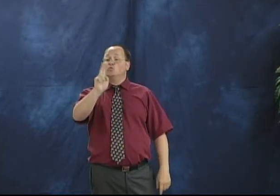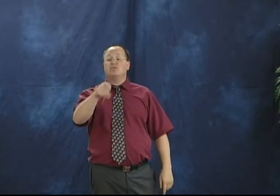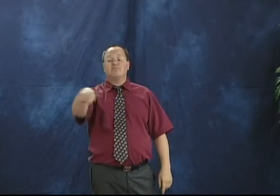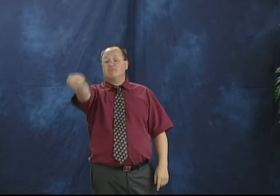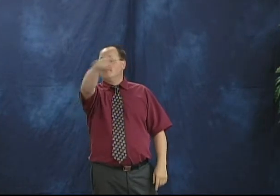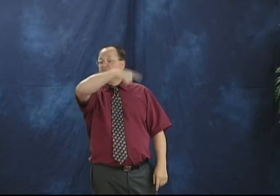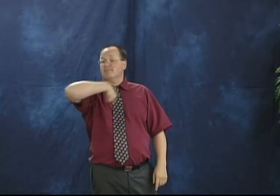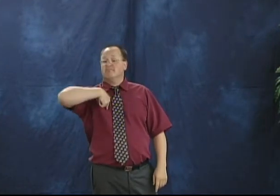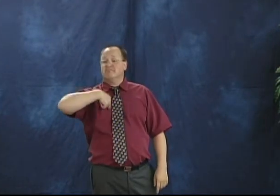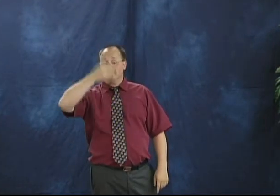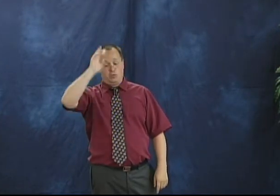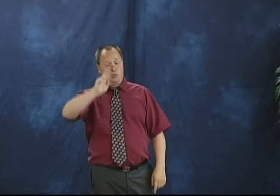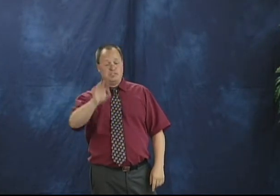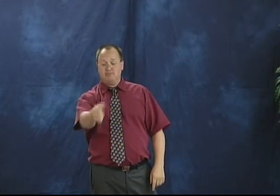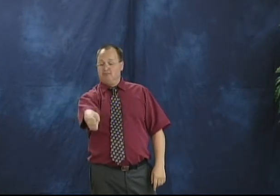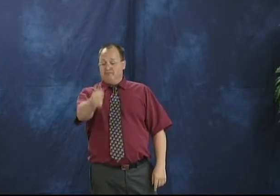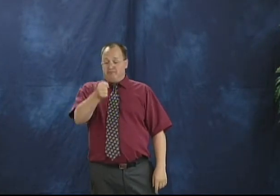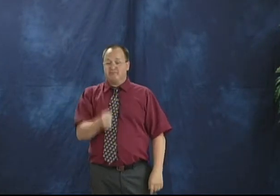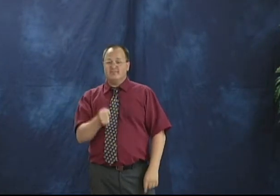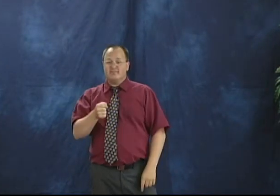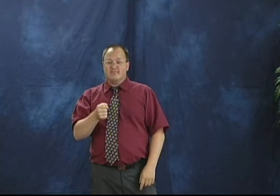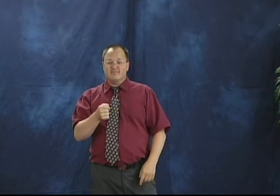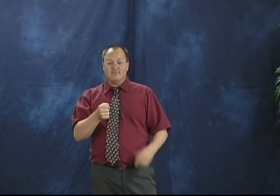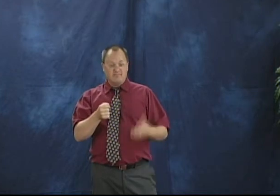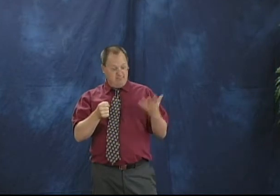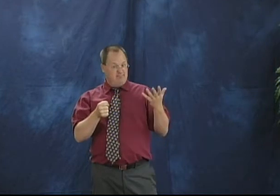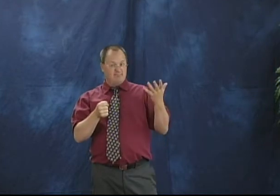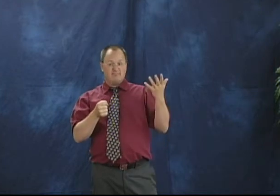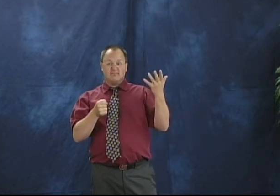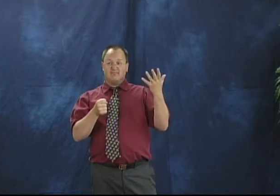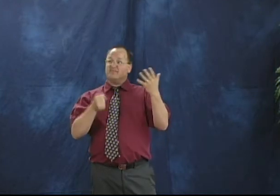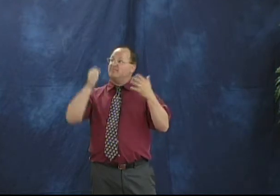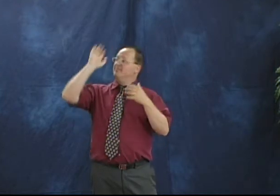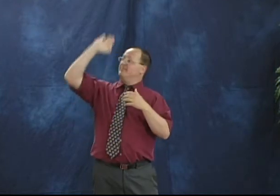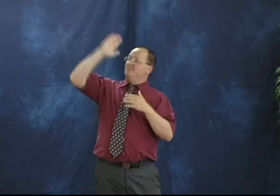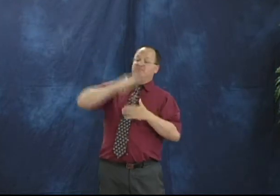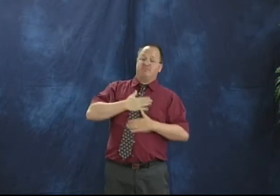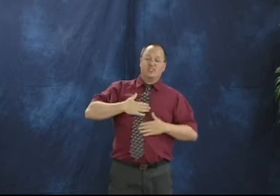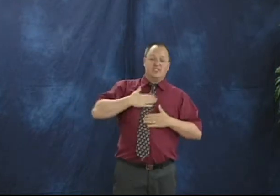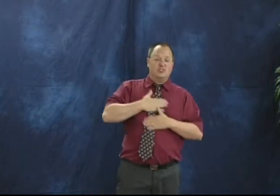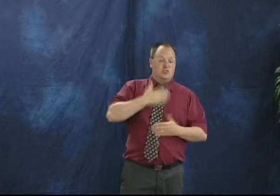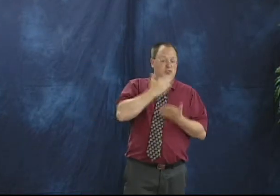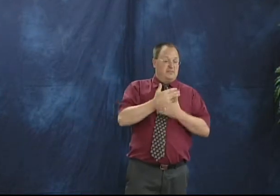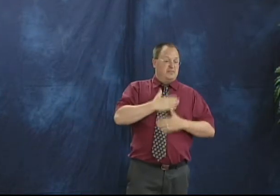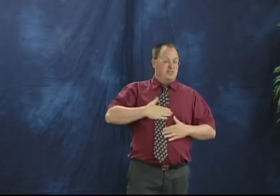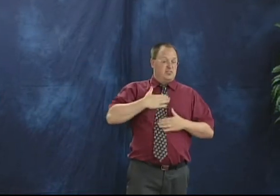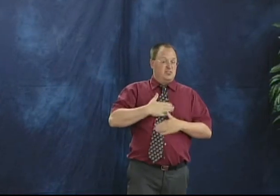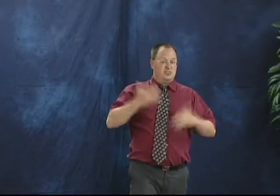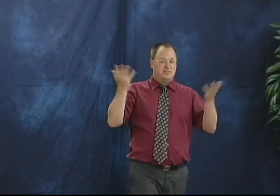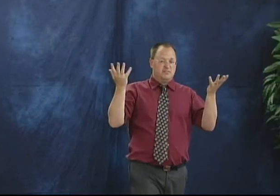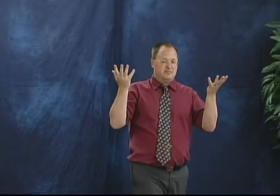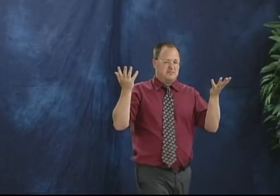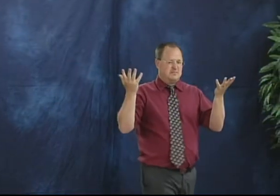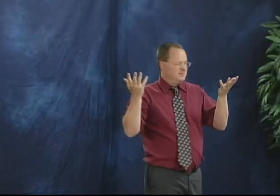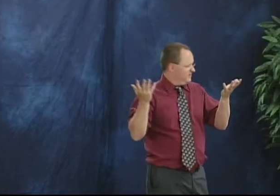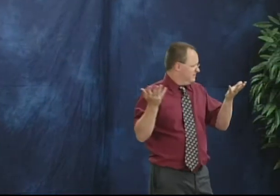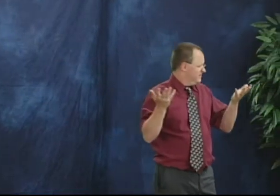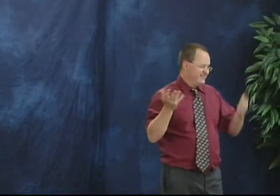We realize that we cannot save, that we cannot deliver, but that God